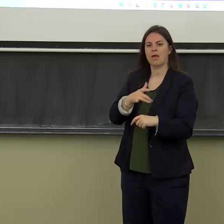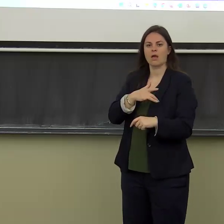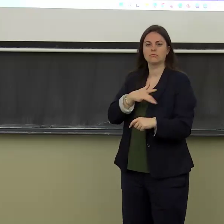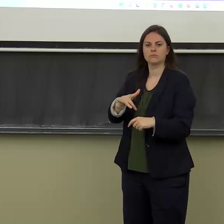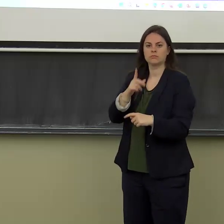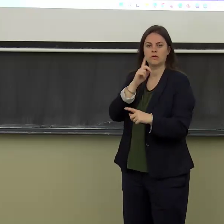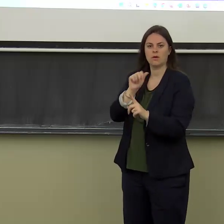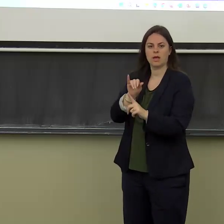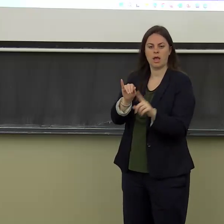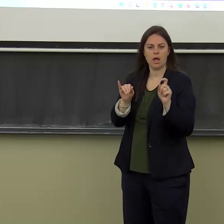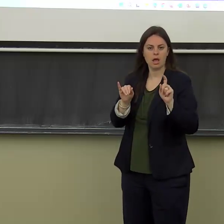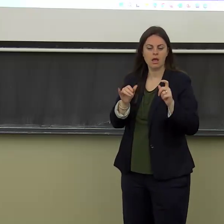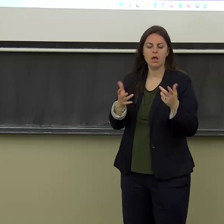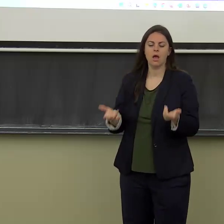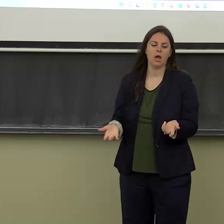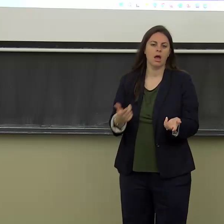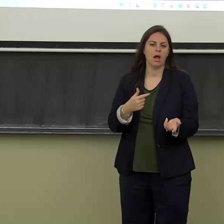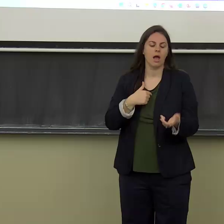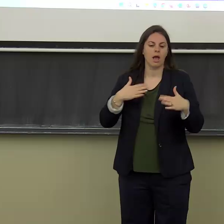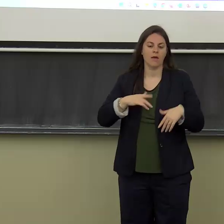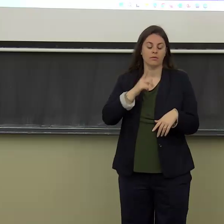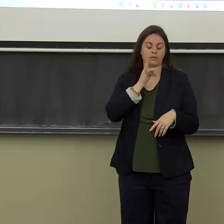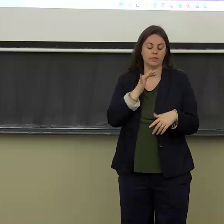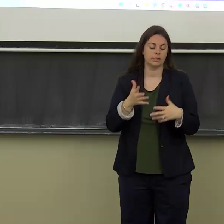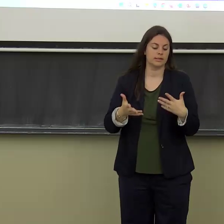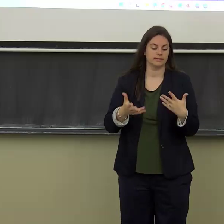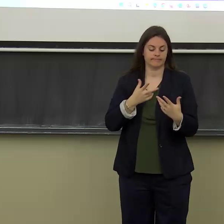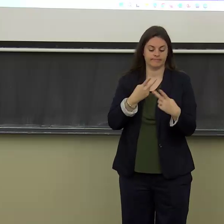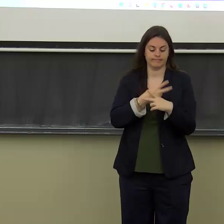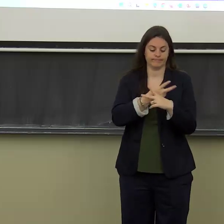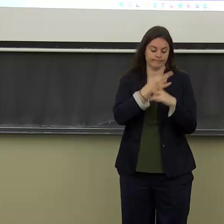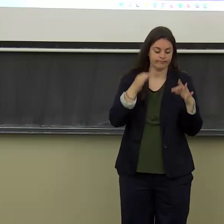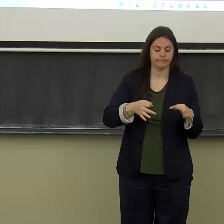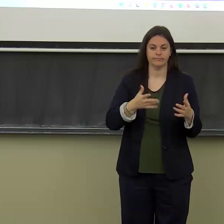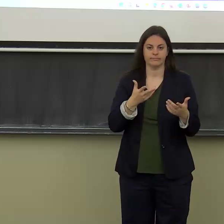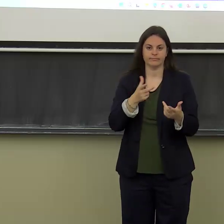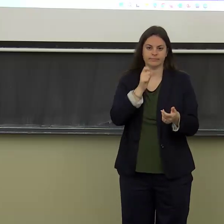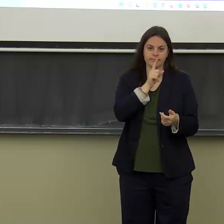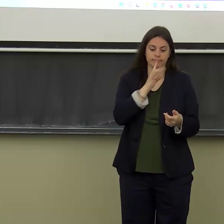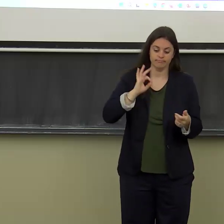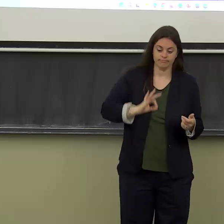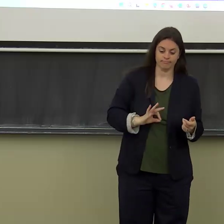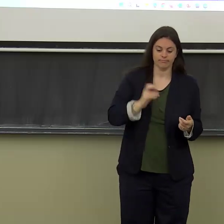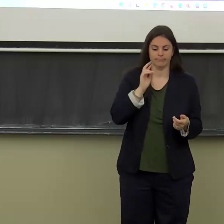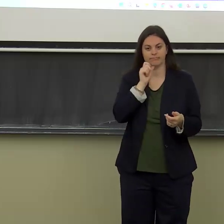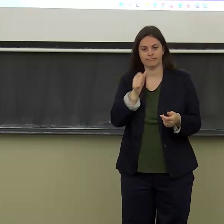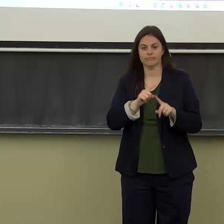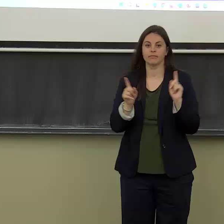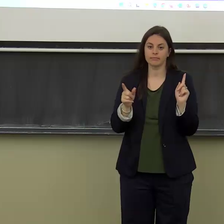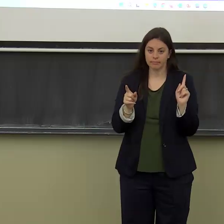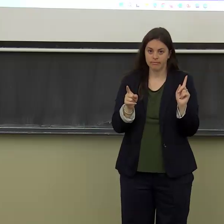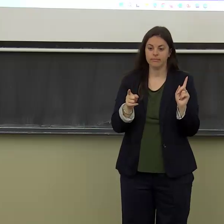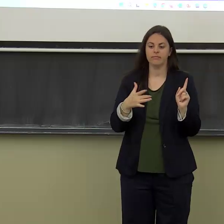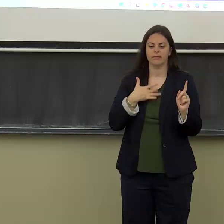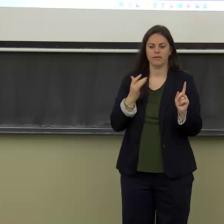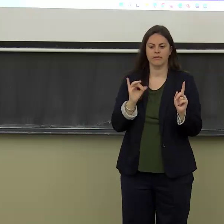And as I said, I'm really stuck with this stuff. So I'm not saying this is necessarily helpful or gonna do anything, but I do feel like,